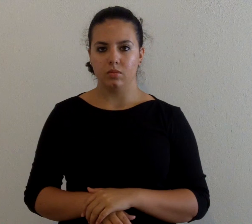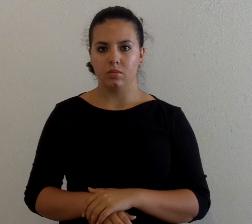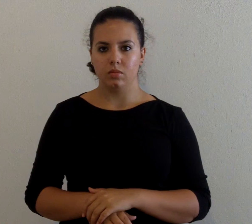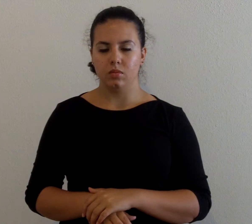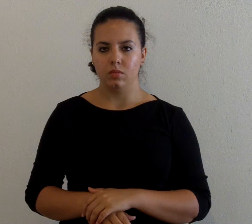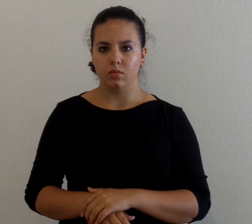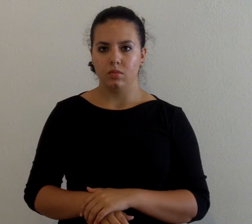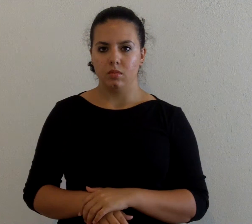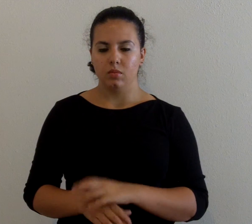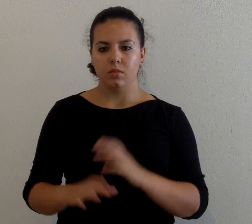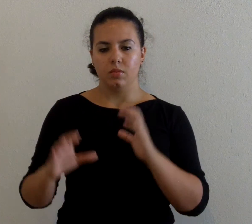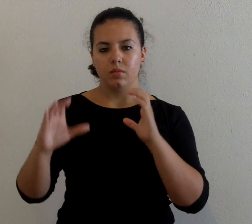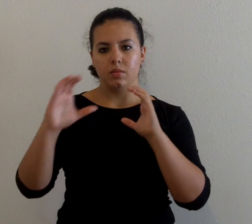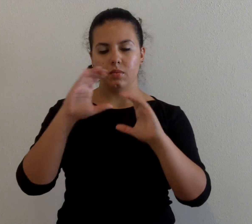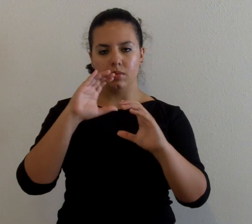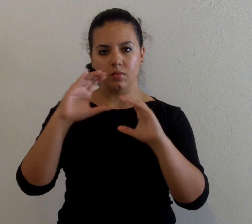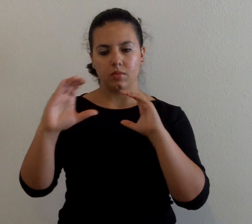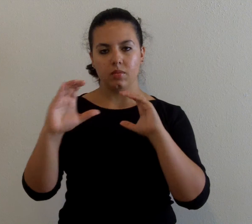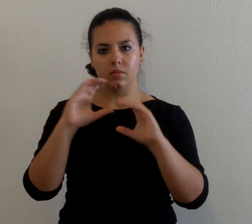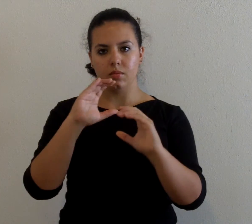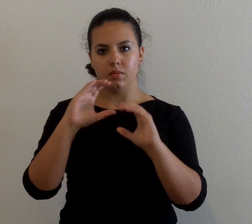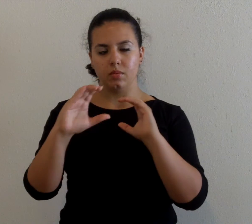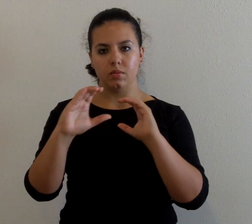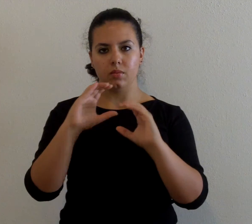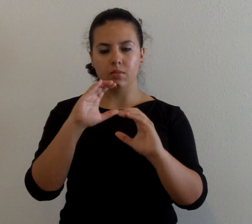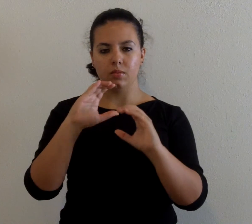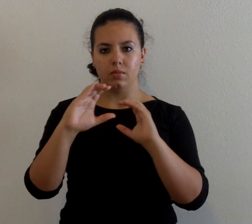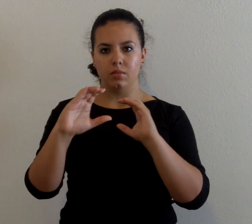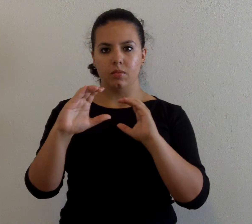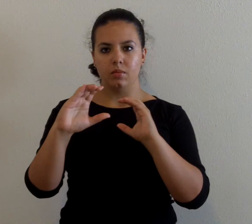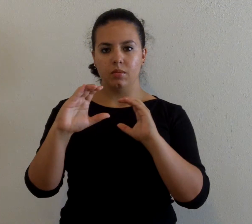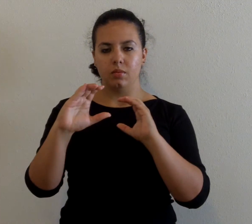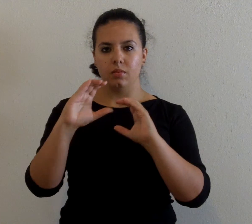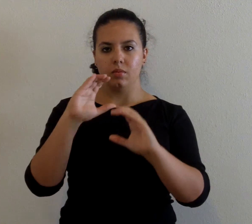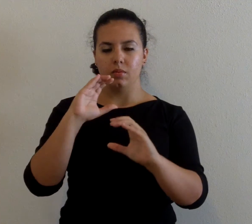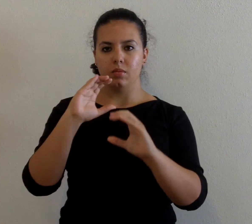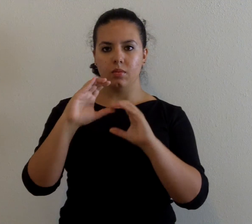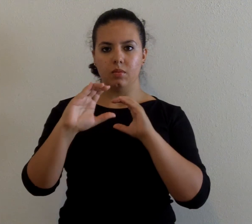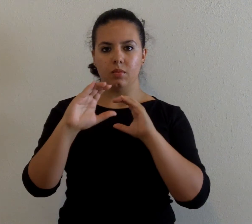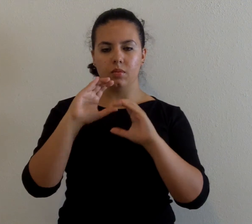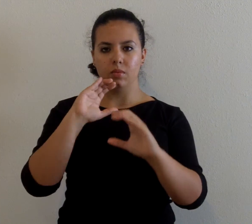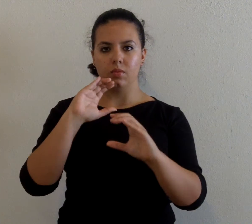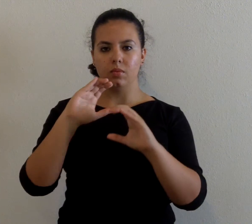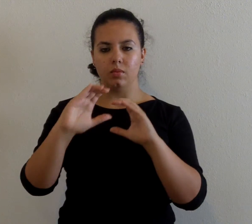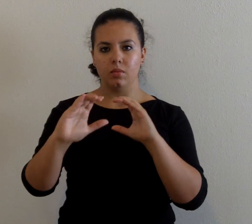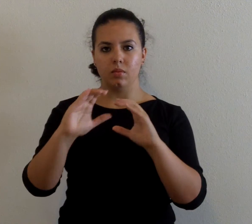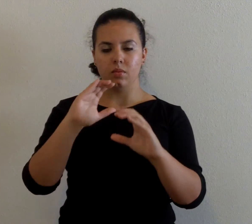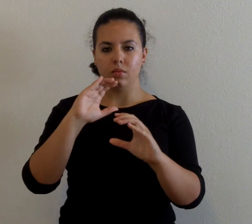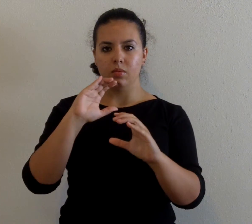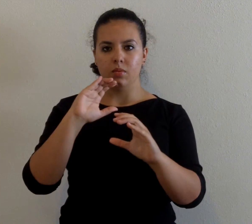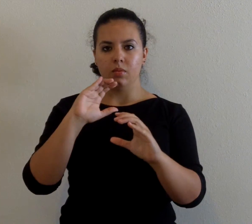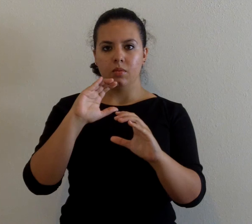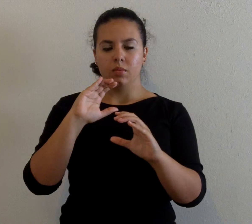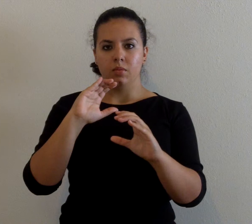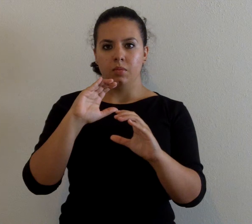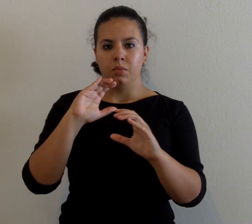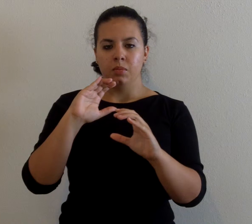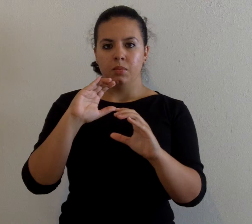you to get here is to communicate. Two people are communicating with each other. This is a beautiful sign to